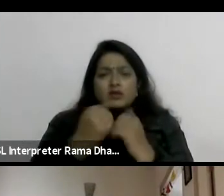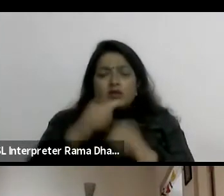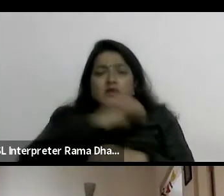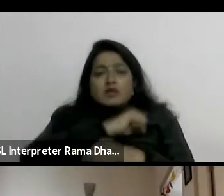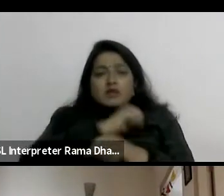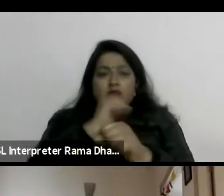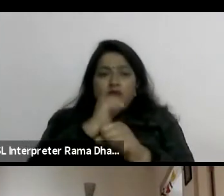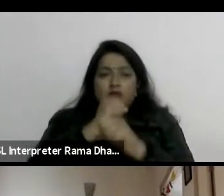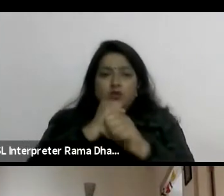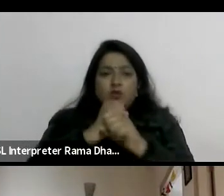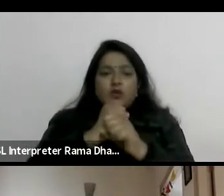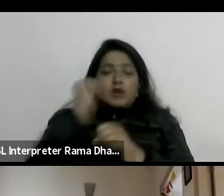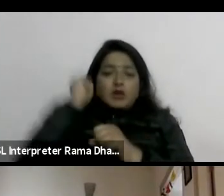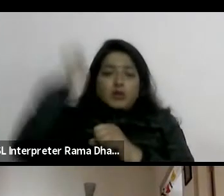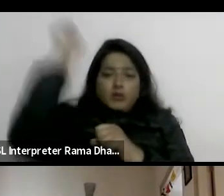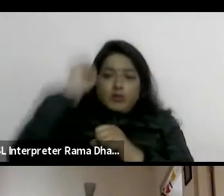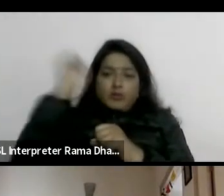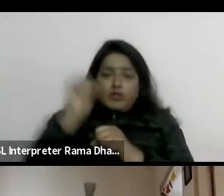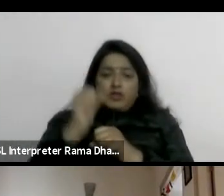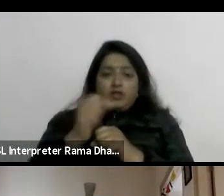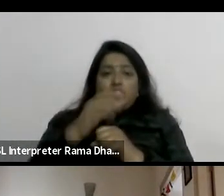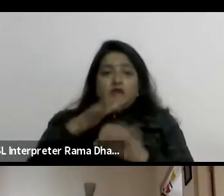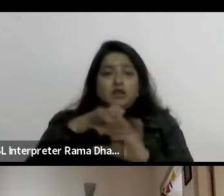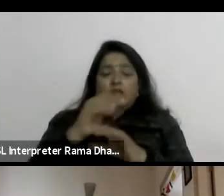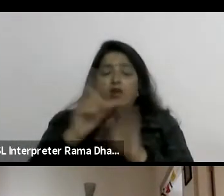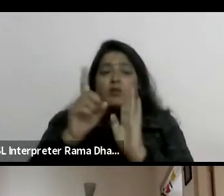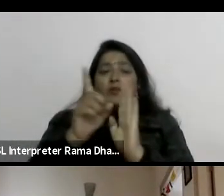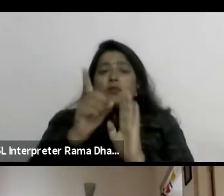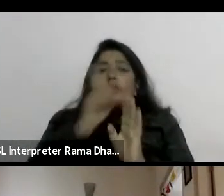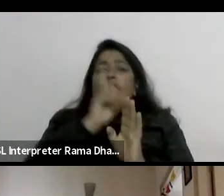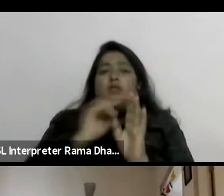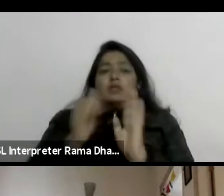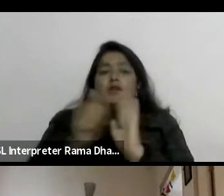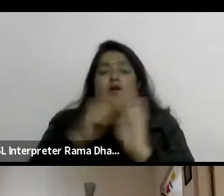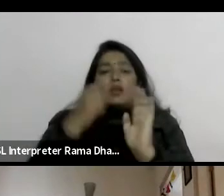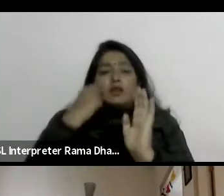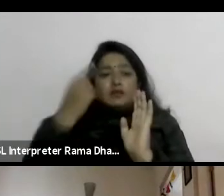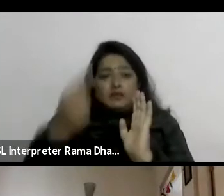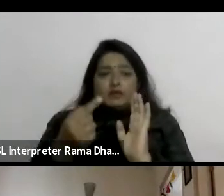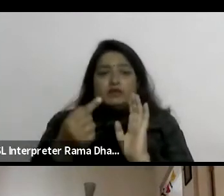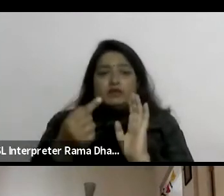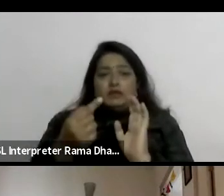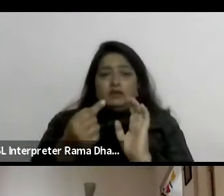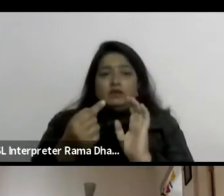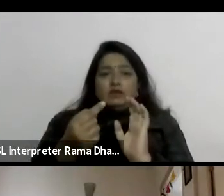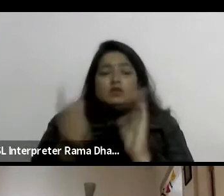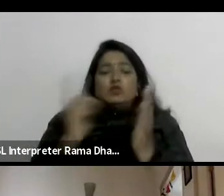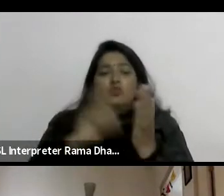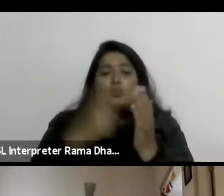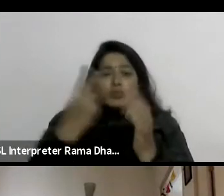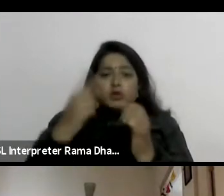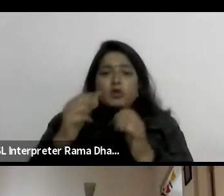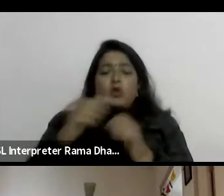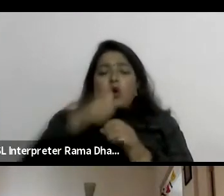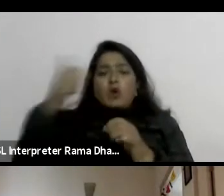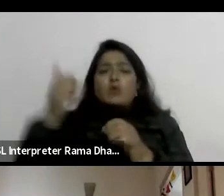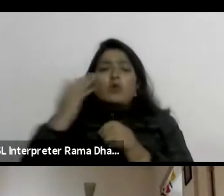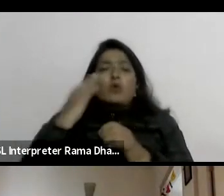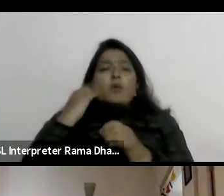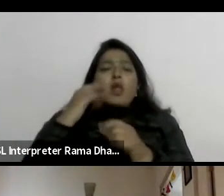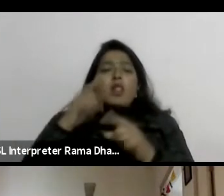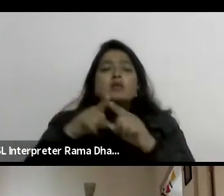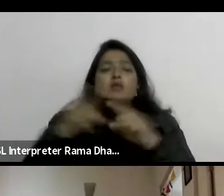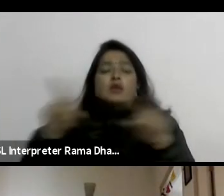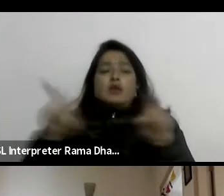movement realized a number of years ago that we needed to try and engage more within the women's movement and look at how do